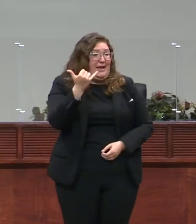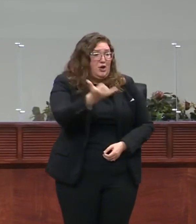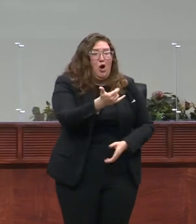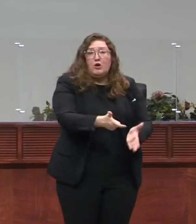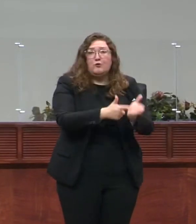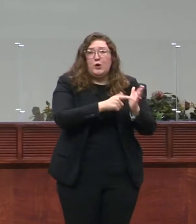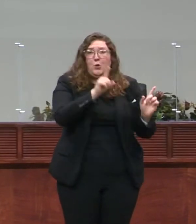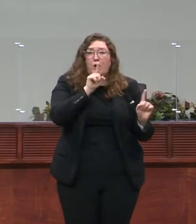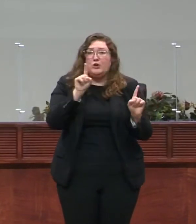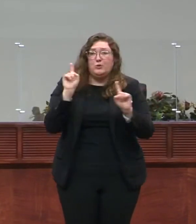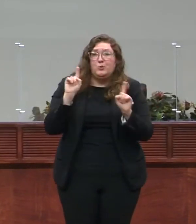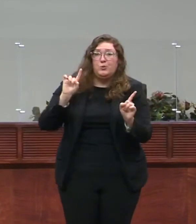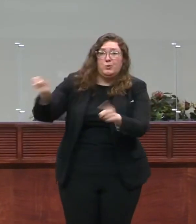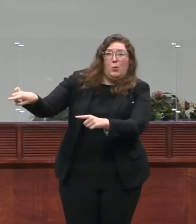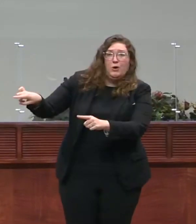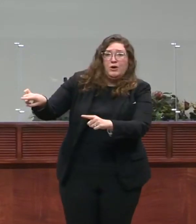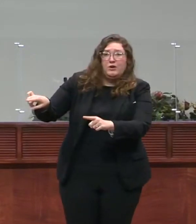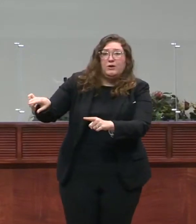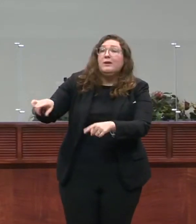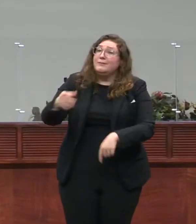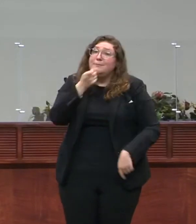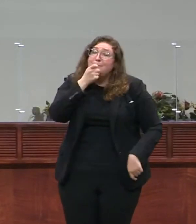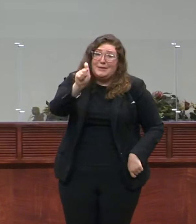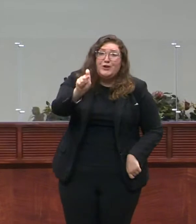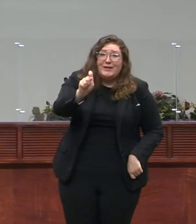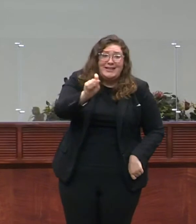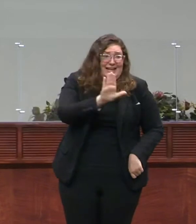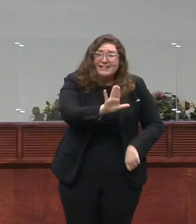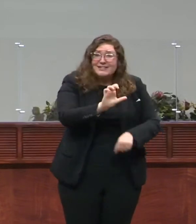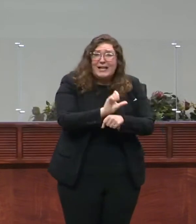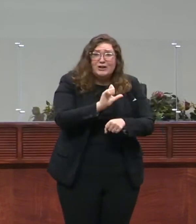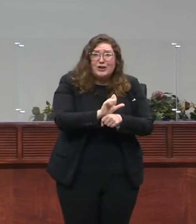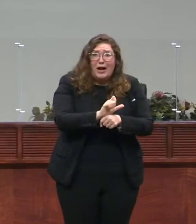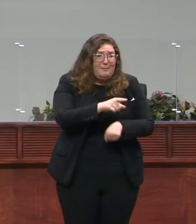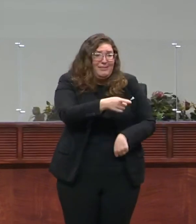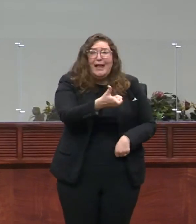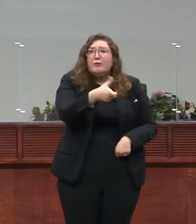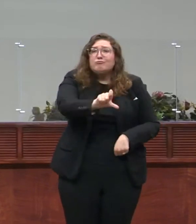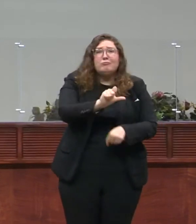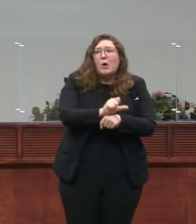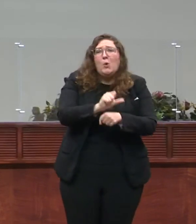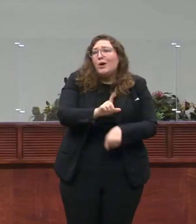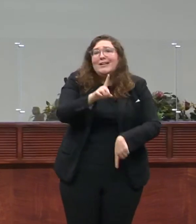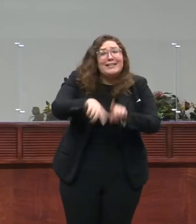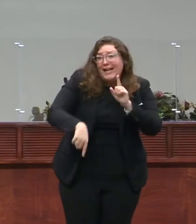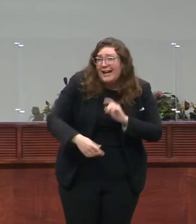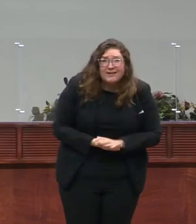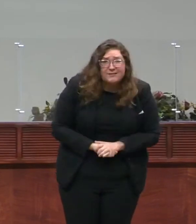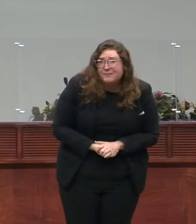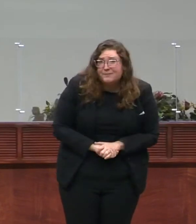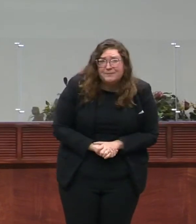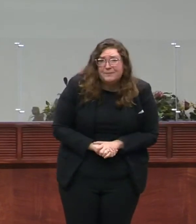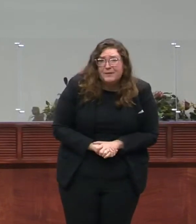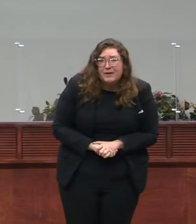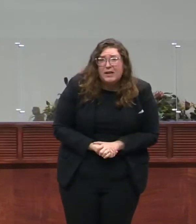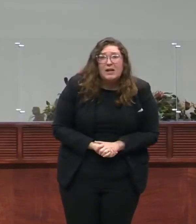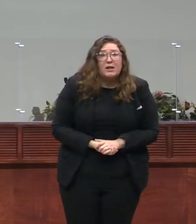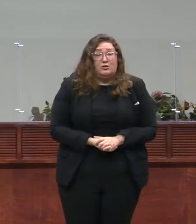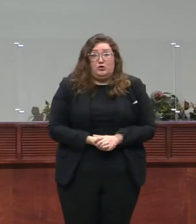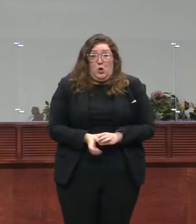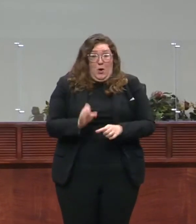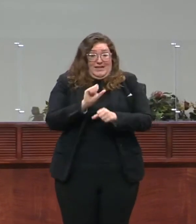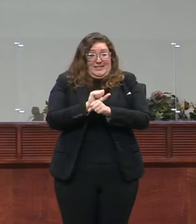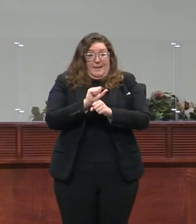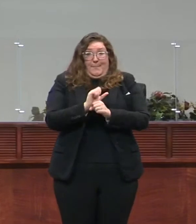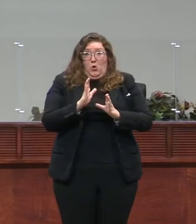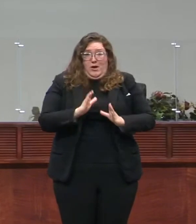order. It is a directive. It is their jobs, their duties to do so. So I believe that as an employer, it